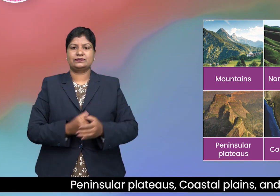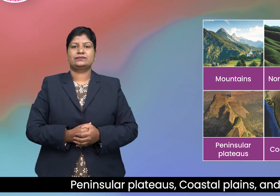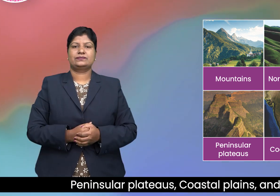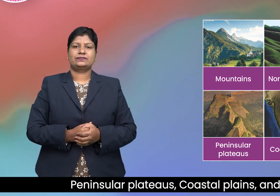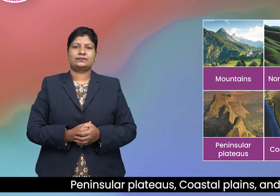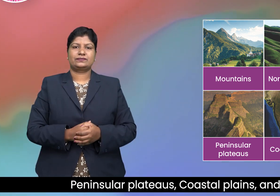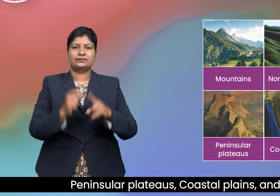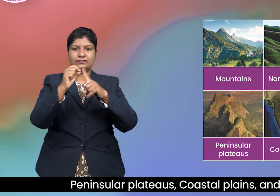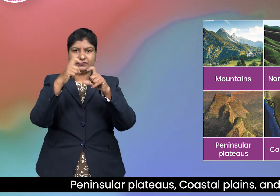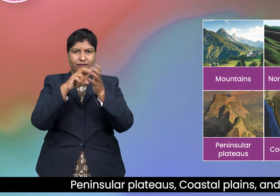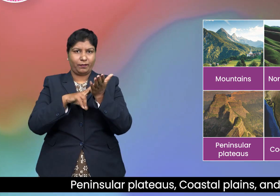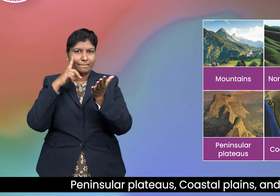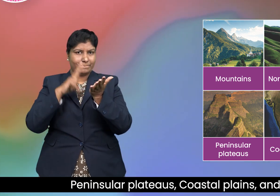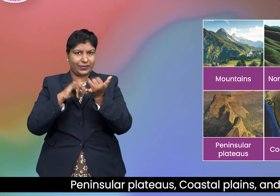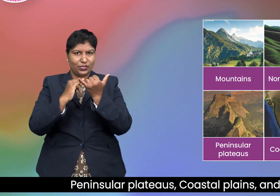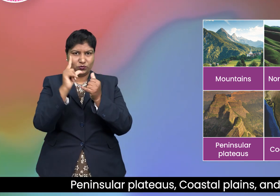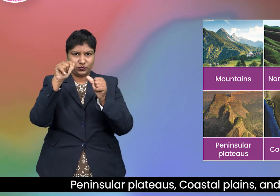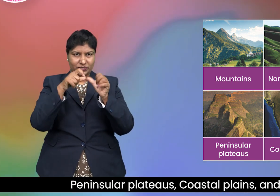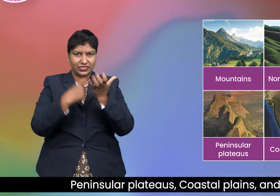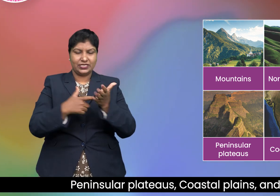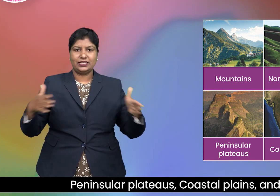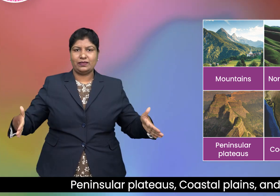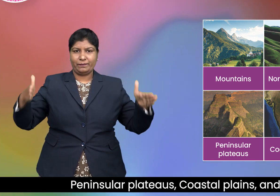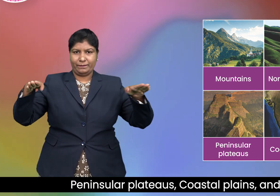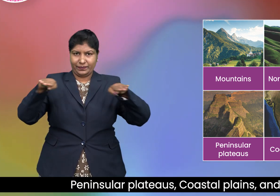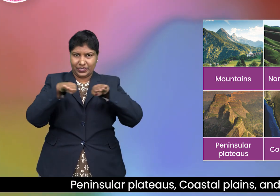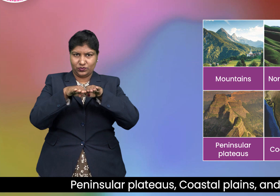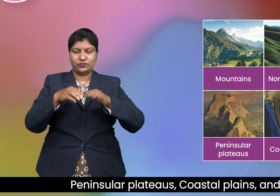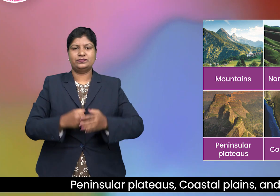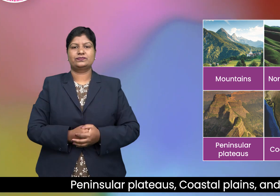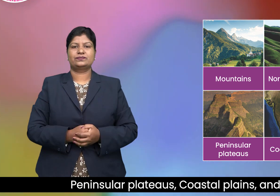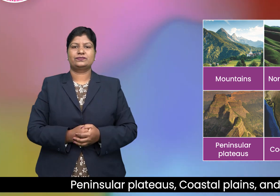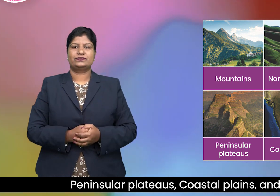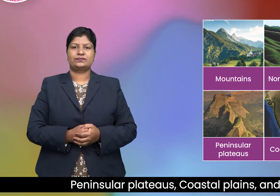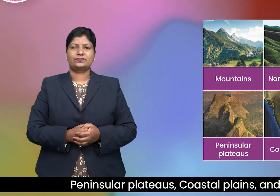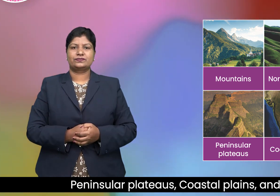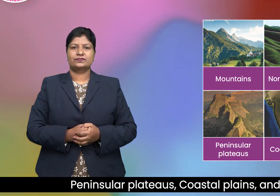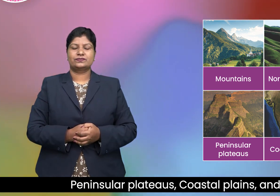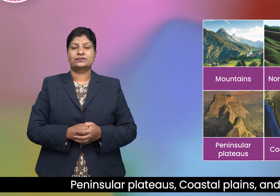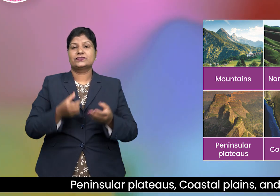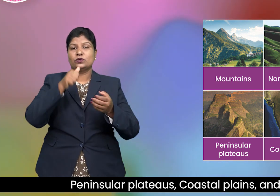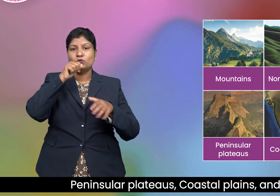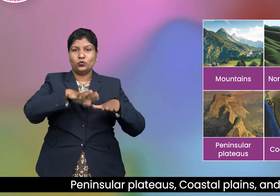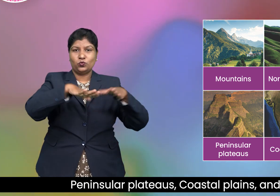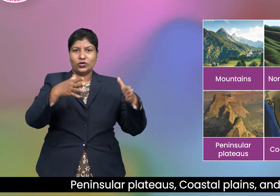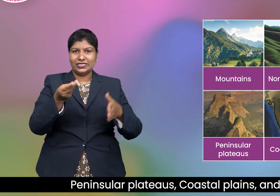peninsula plateaus, coastal plains